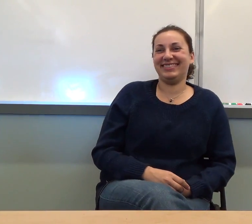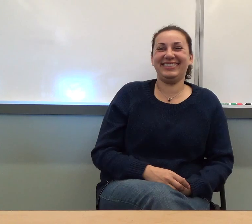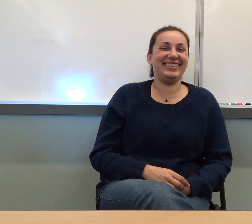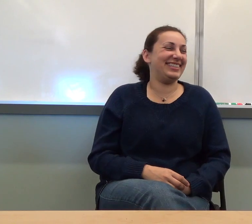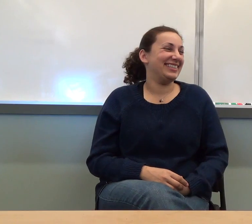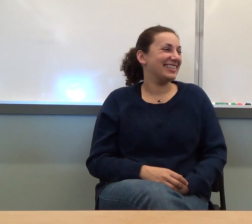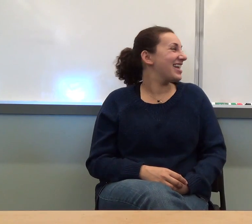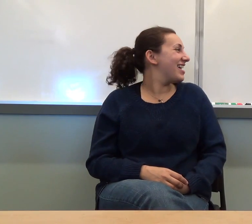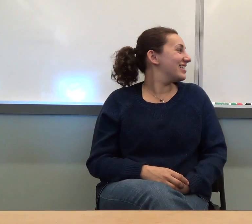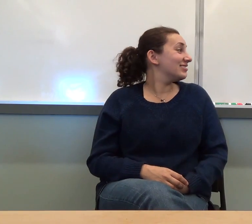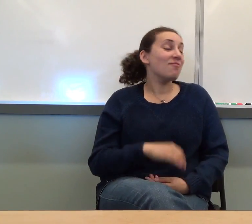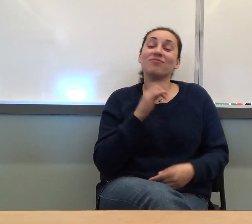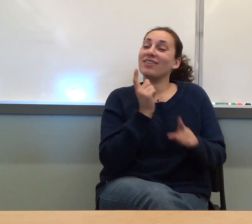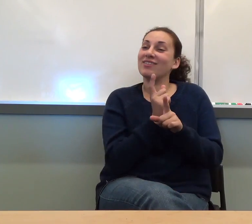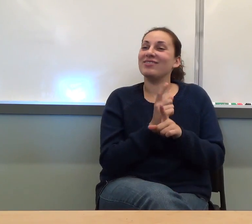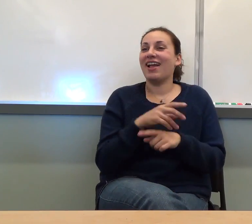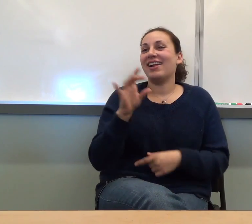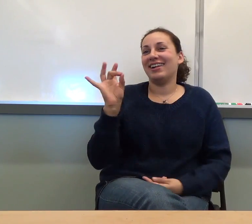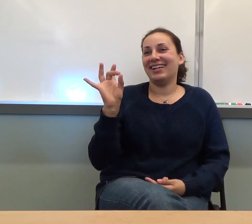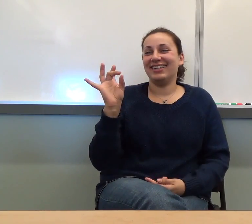Yep, that's right, it is 8. That's great.